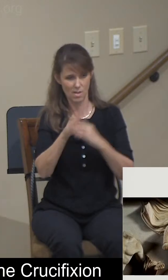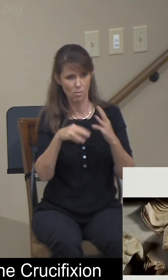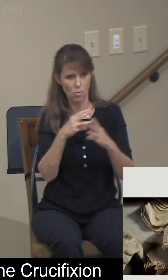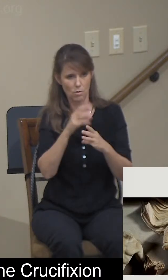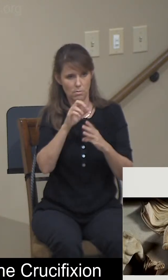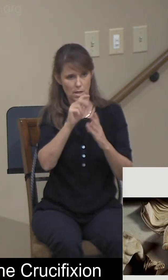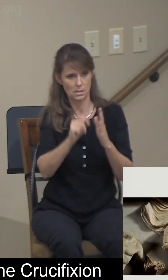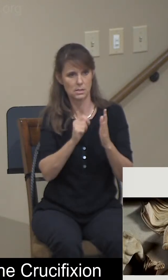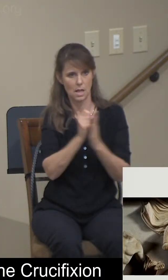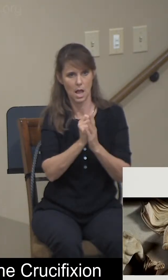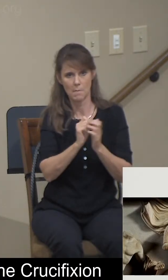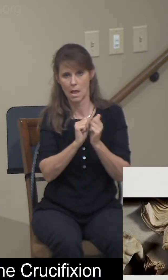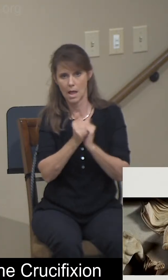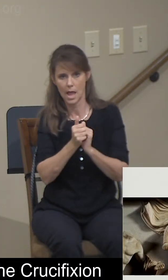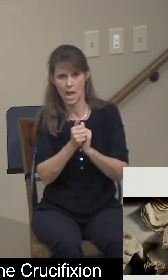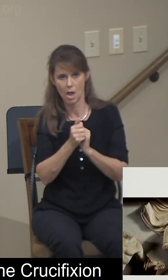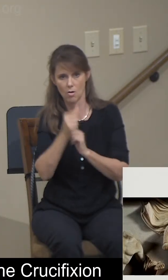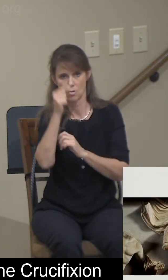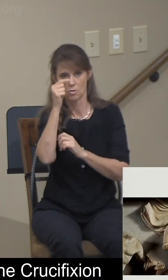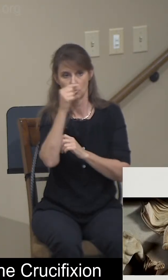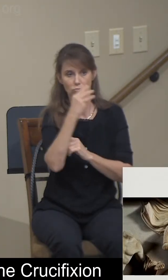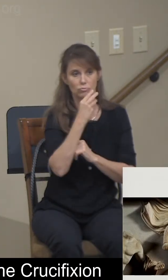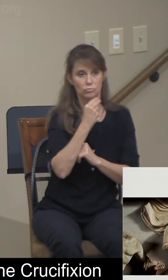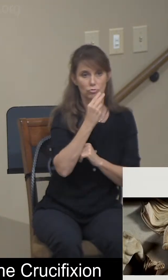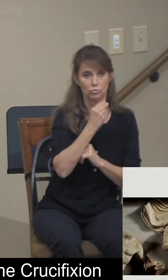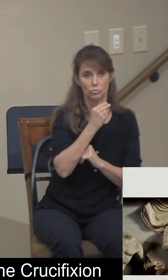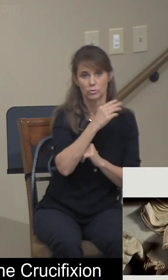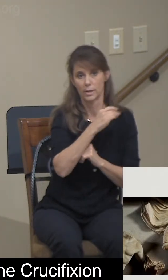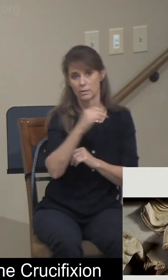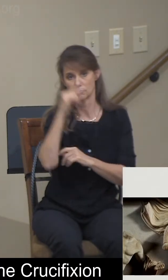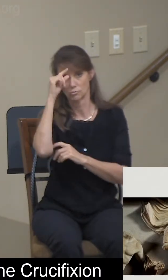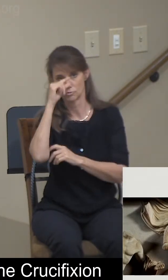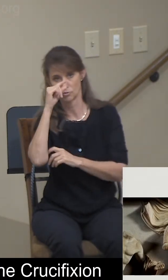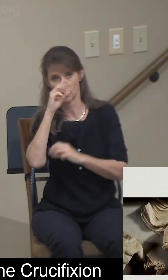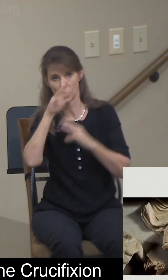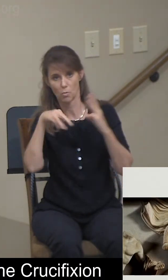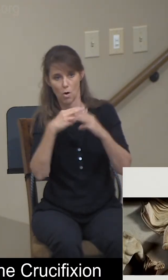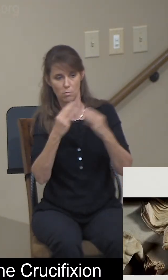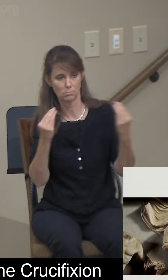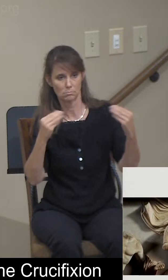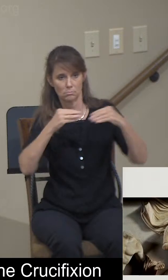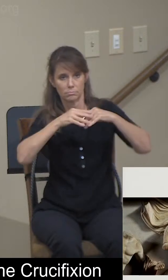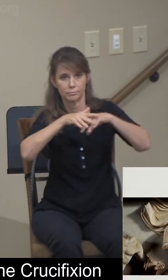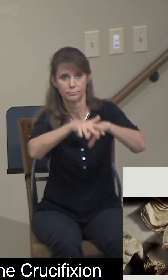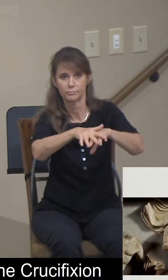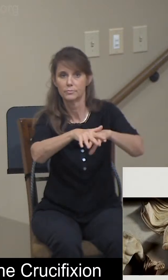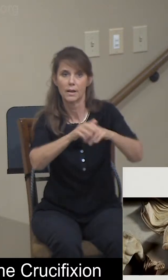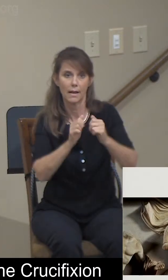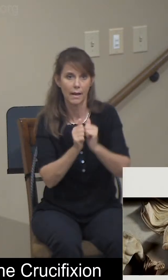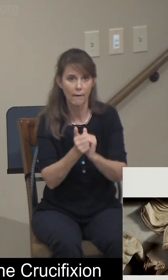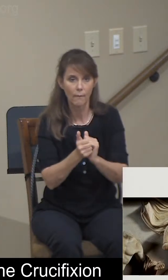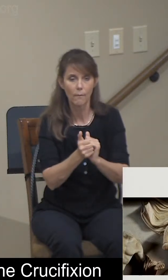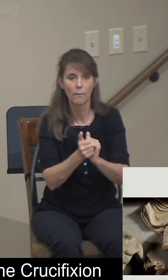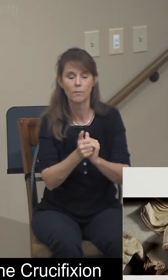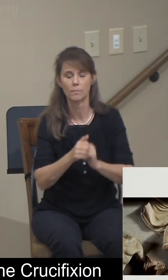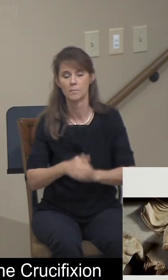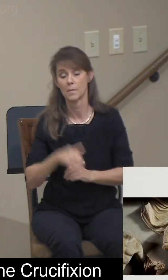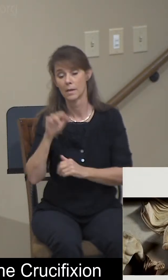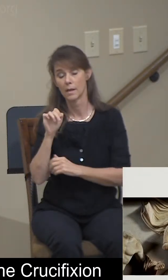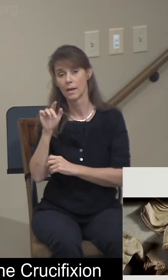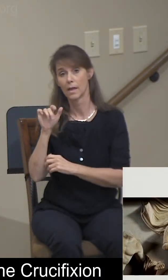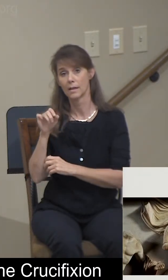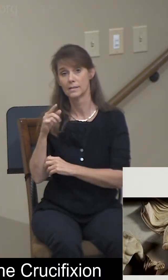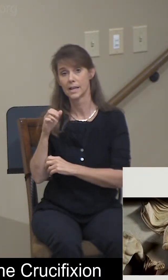the Jewish world and the Greek world interact with each other. To do this with the Greek cities, what Alexander would do is, as his